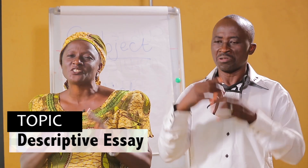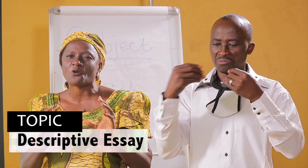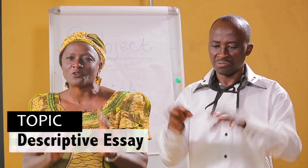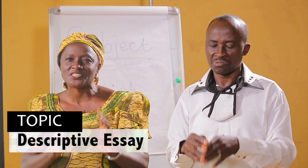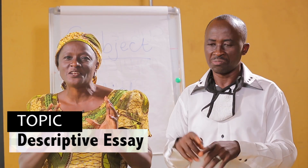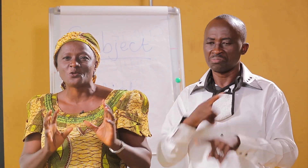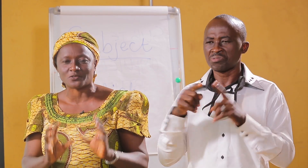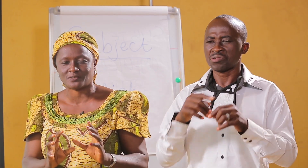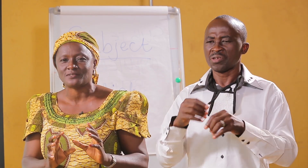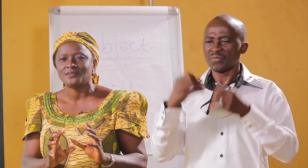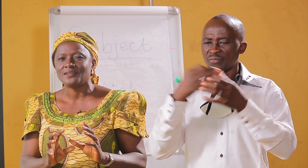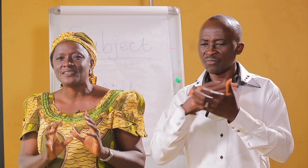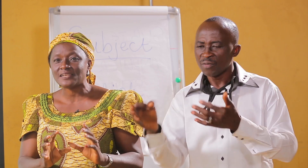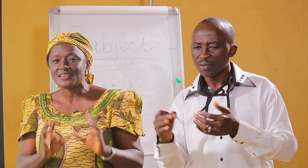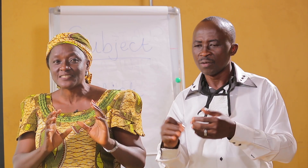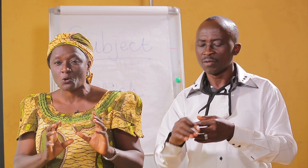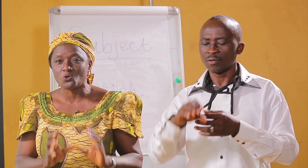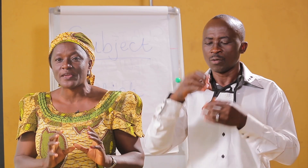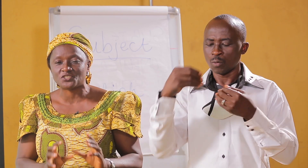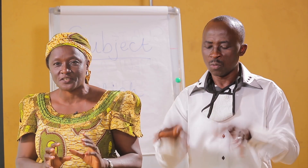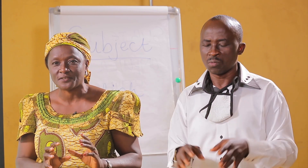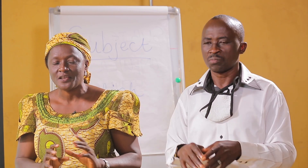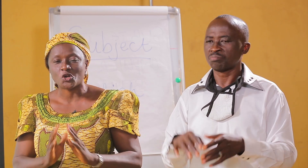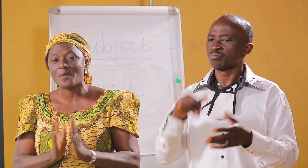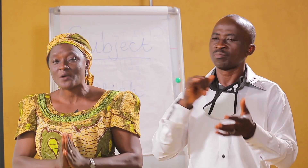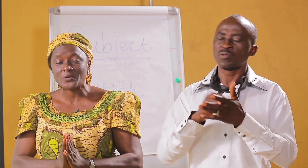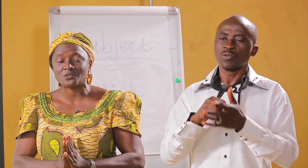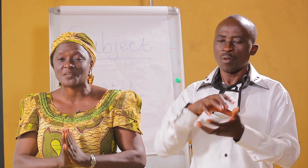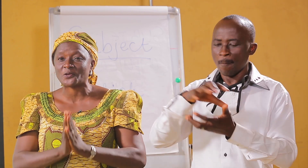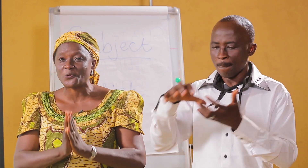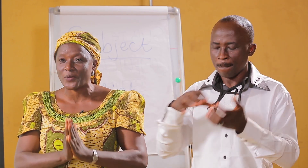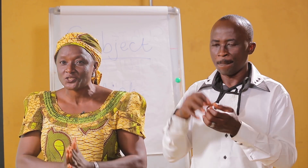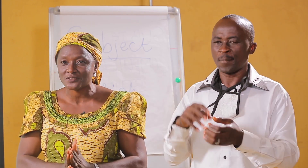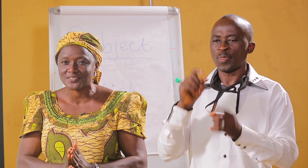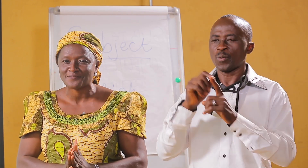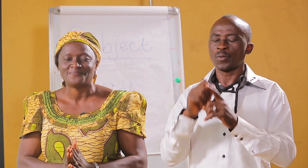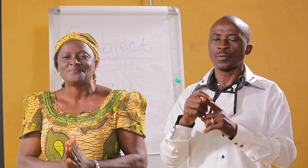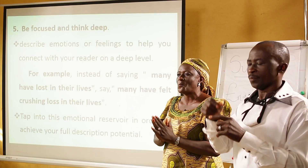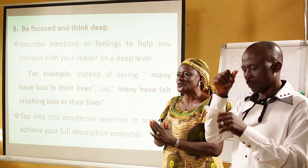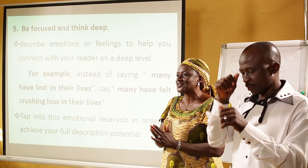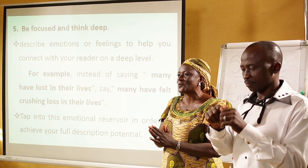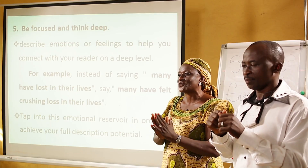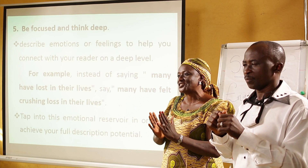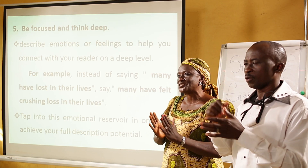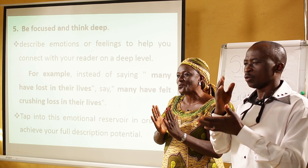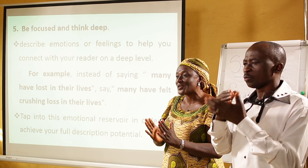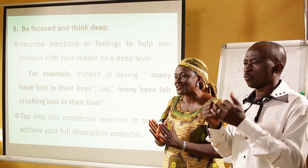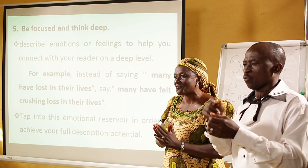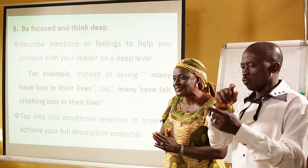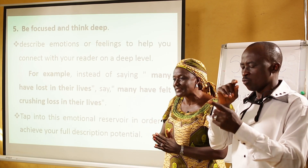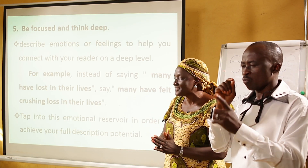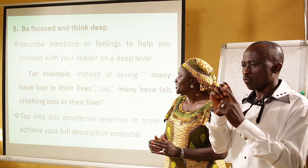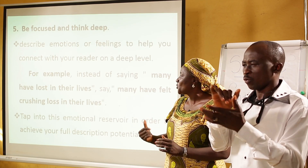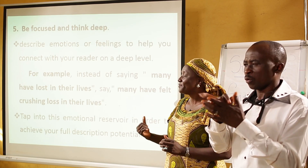they have felt crushing loss. That is a collocation. Remember, we talked about collocations, we talked about transition words